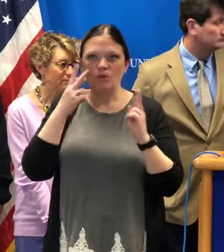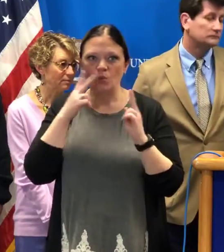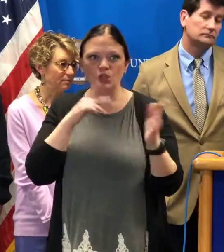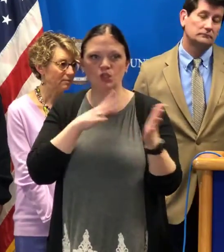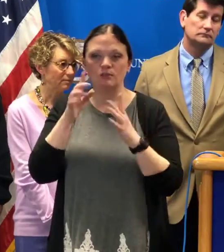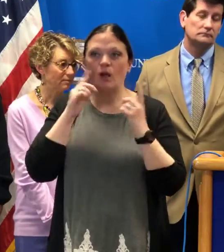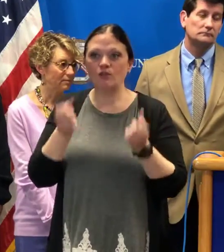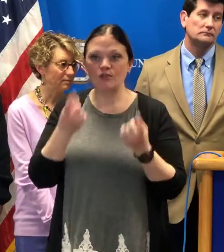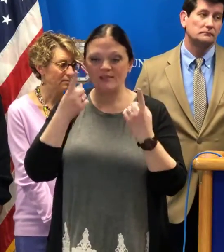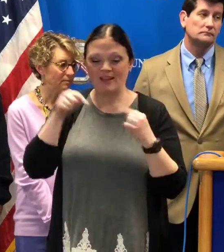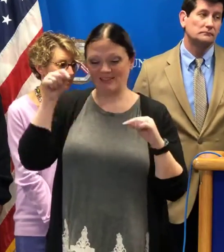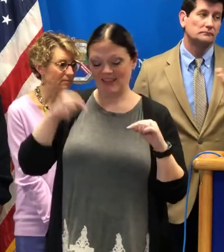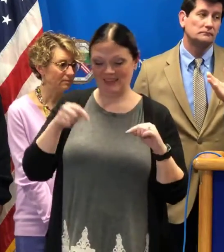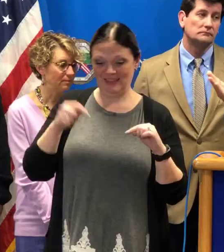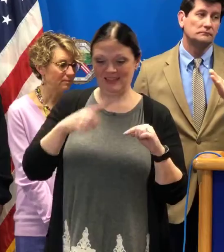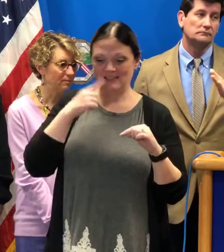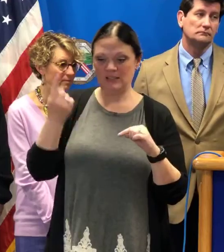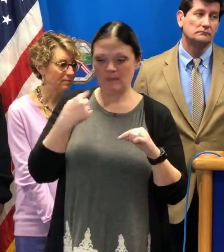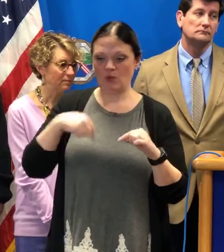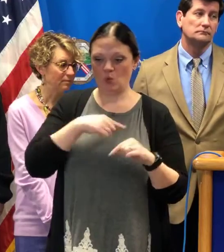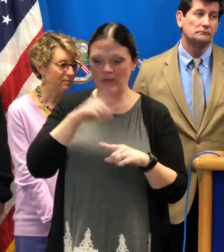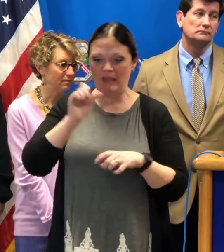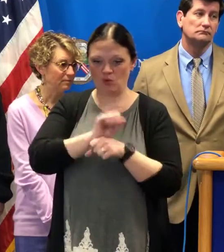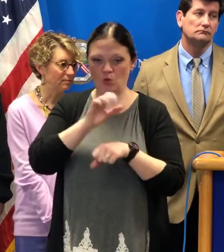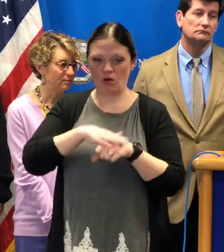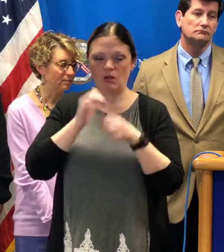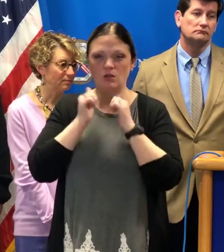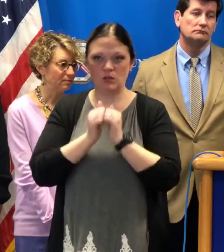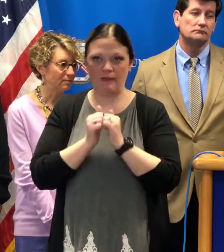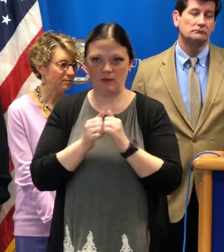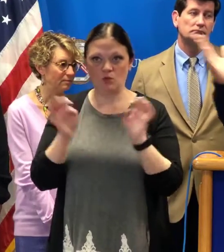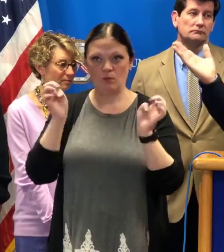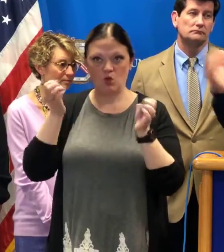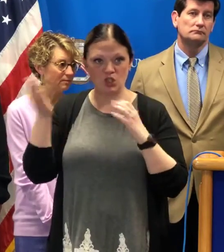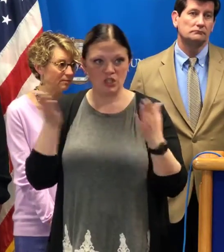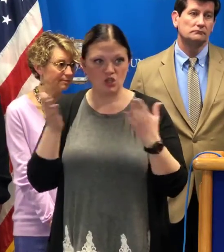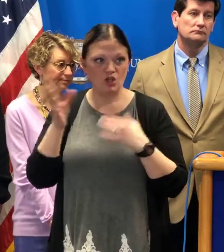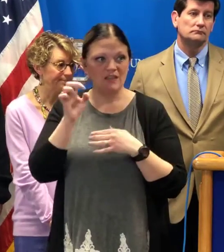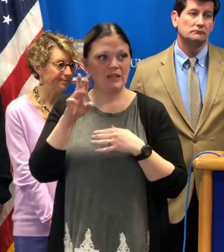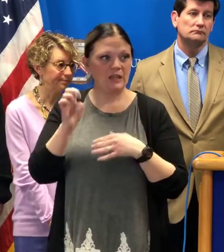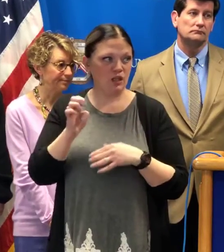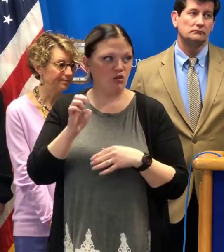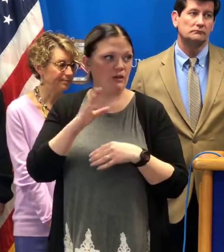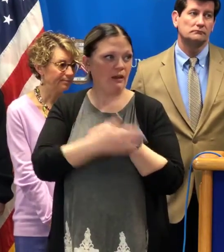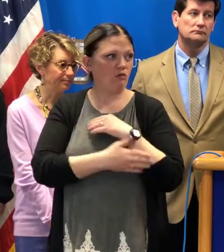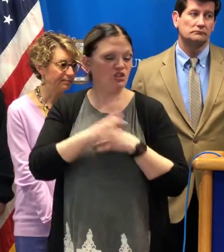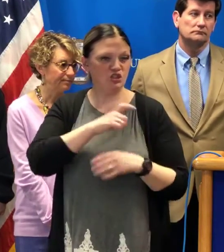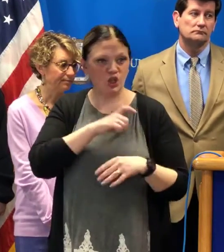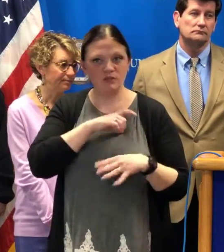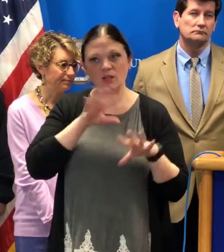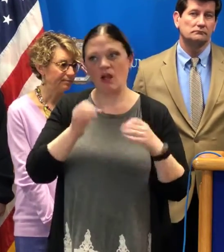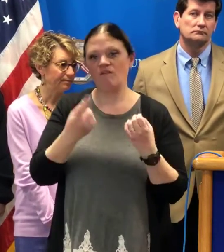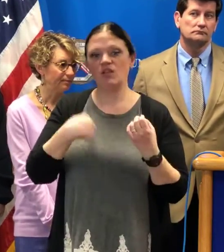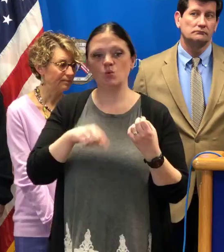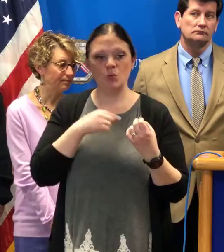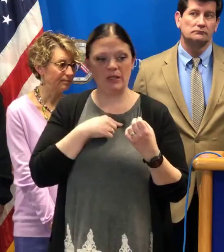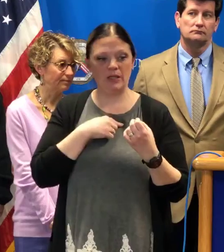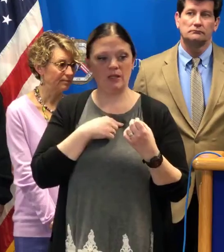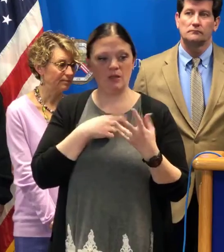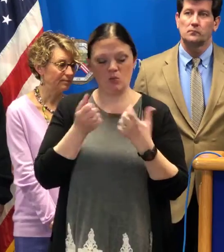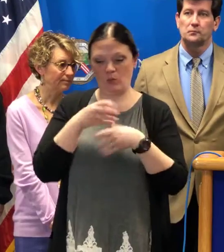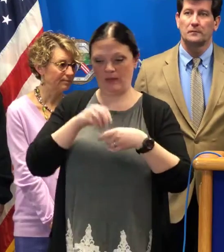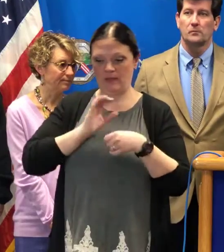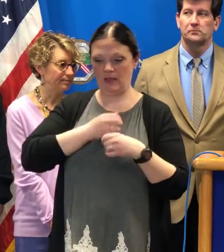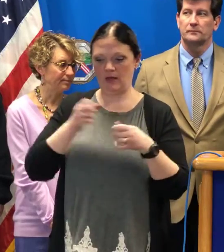that this is something that we all have to work on together. So emergency services, the Erie County Sheriff's Office, we, by the way, have within